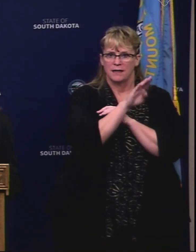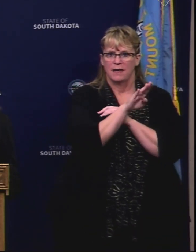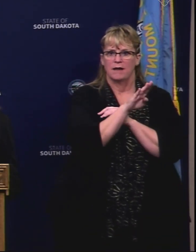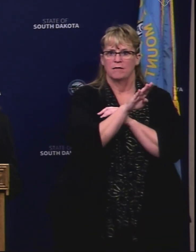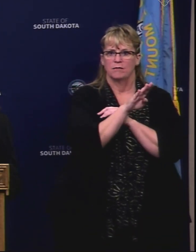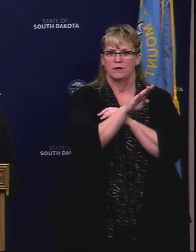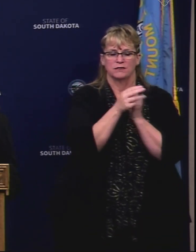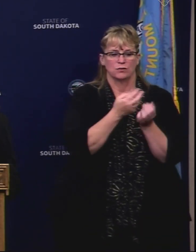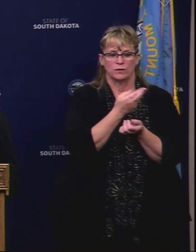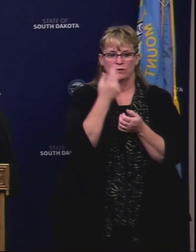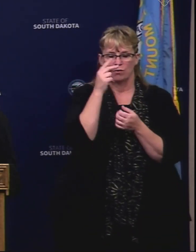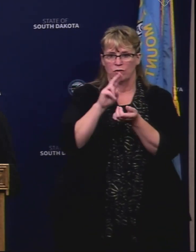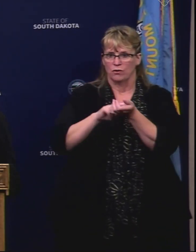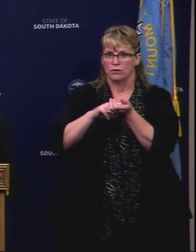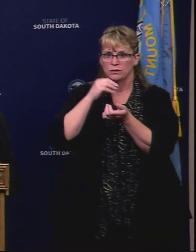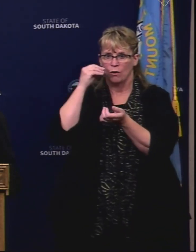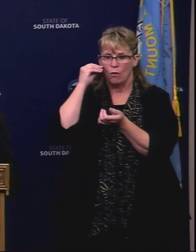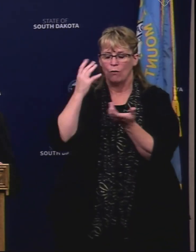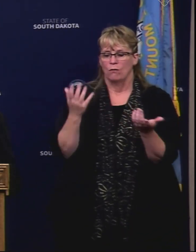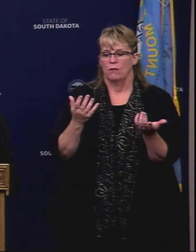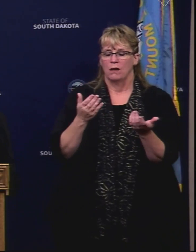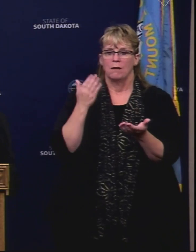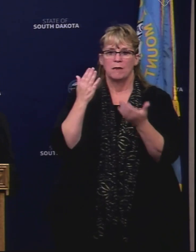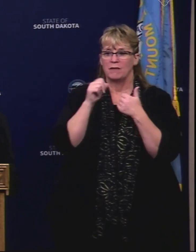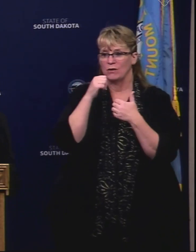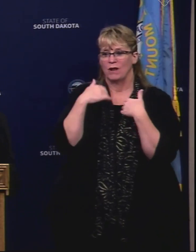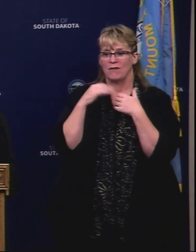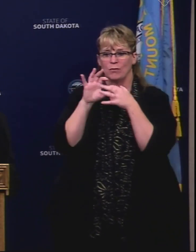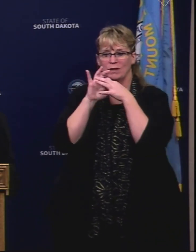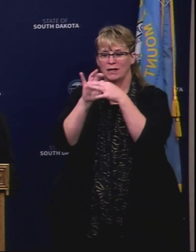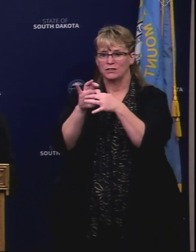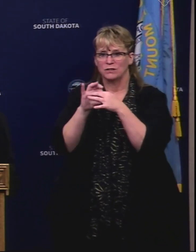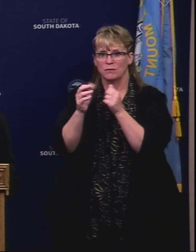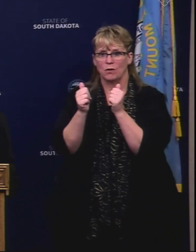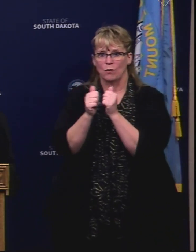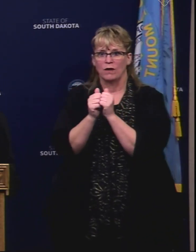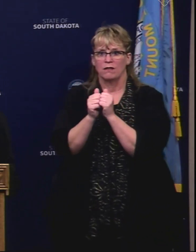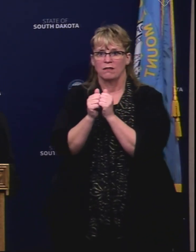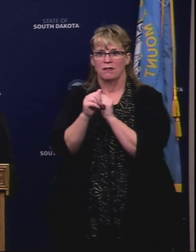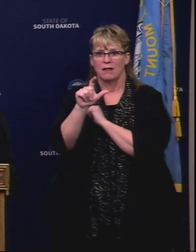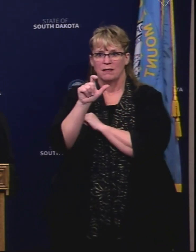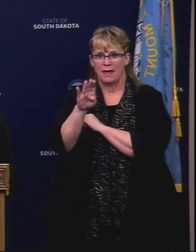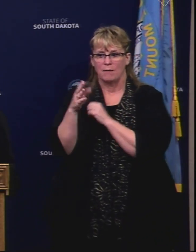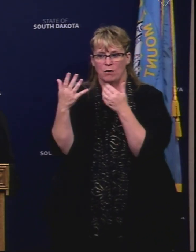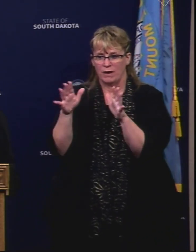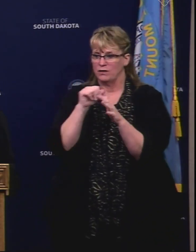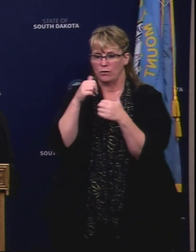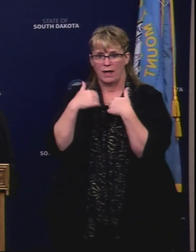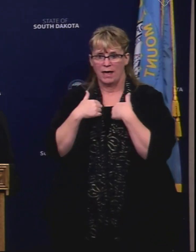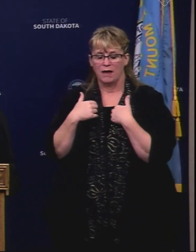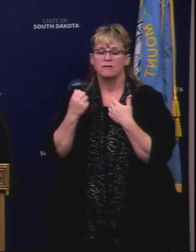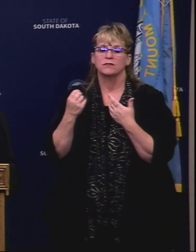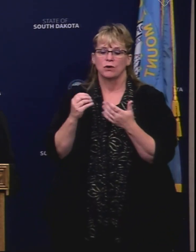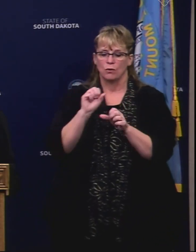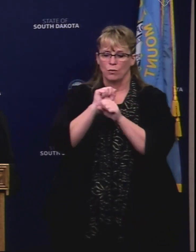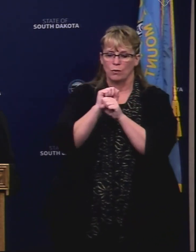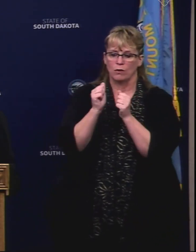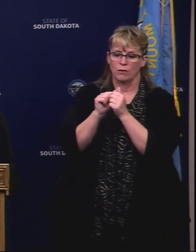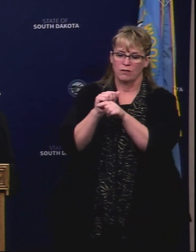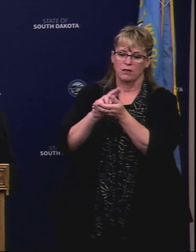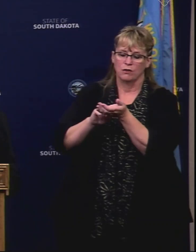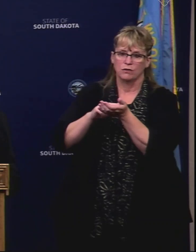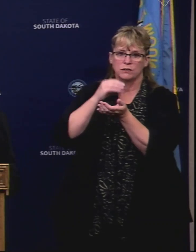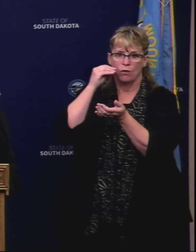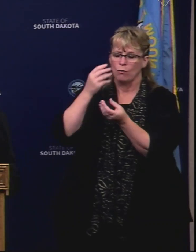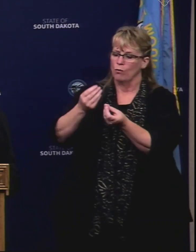to those nursing homes where they might not have that relationship with an existing lab. And so we work with them